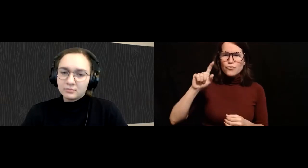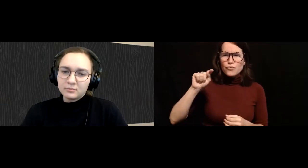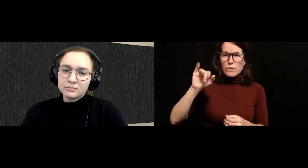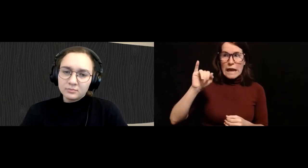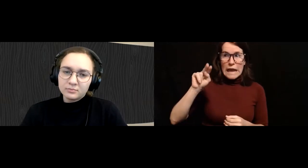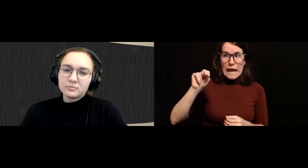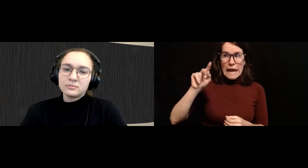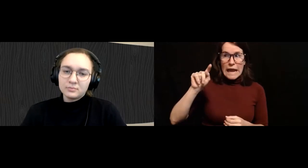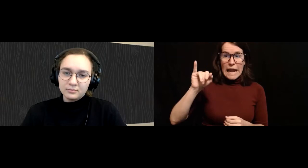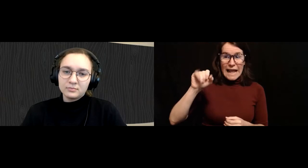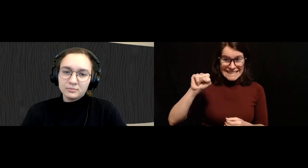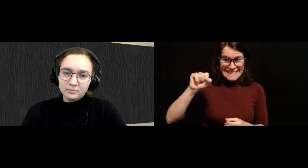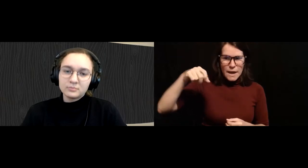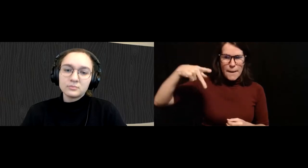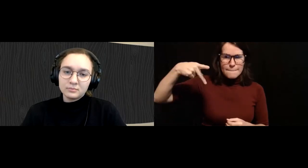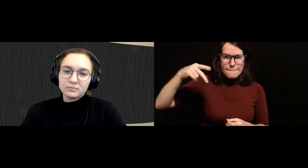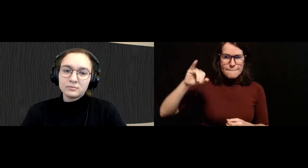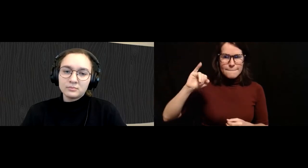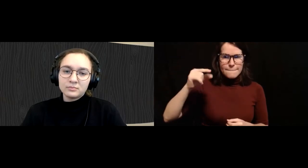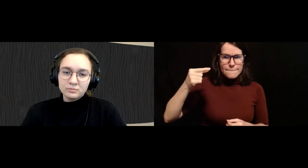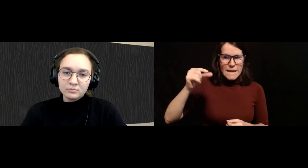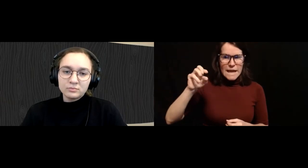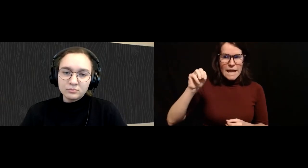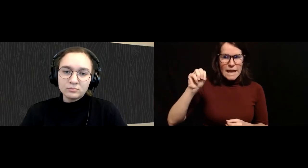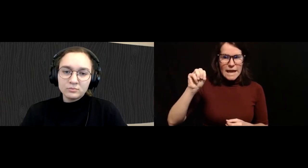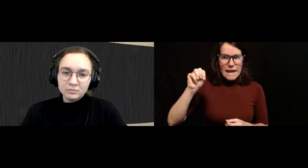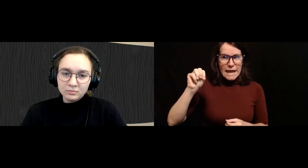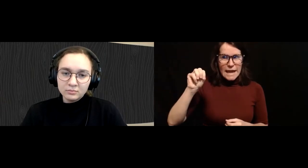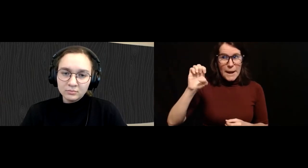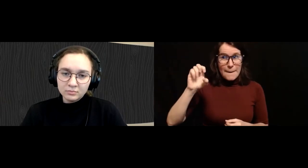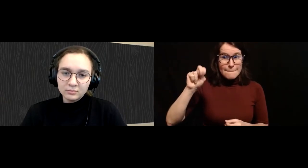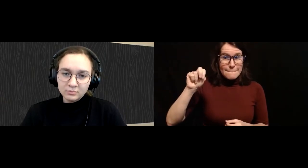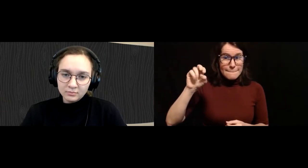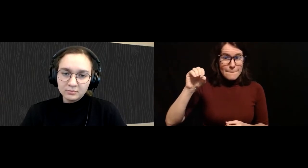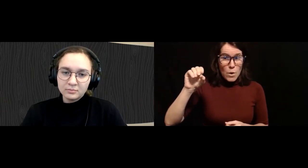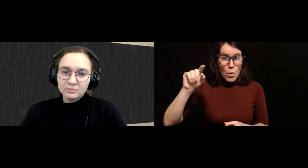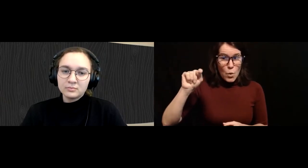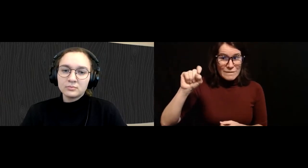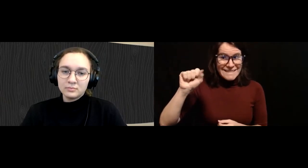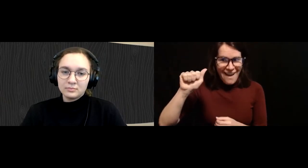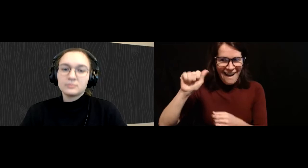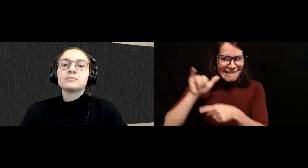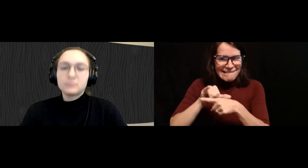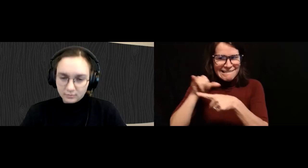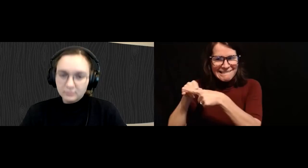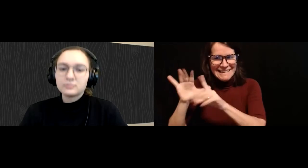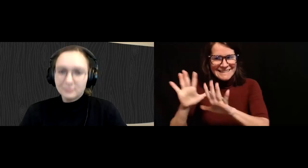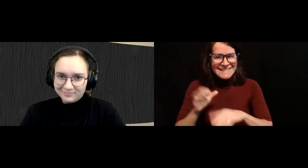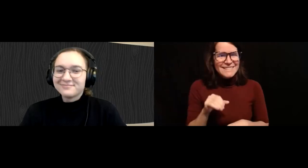to my eyes. Specifically, it's called retinitis pigmentosa. It's